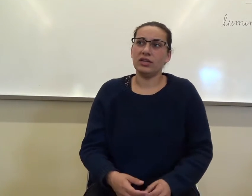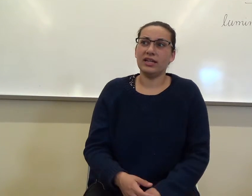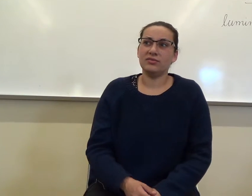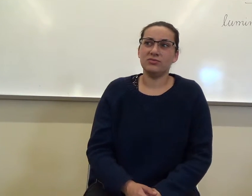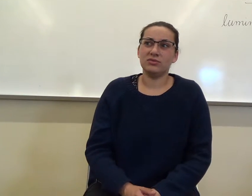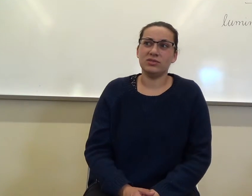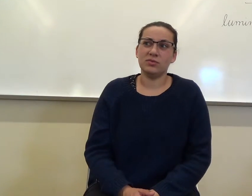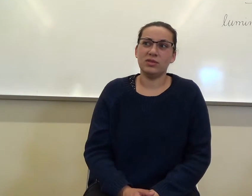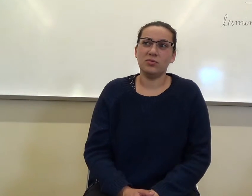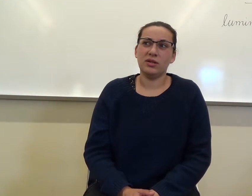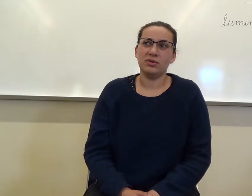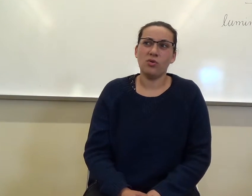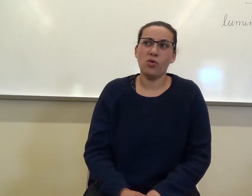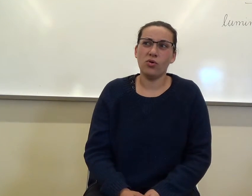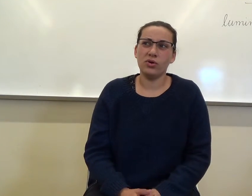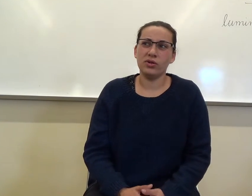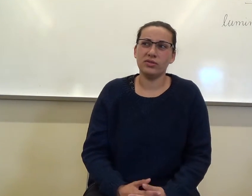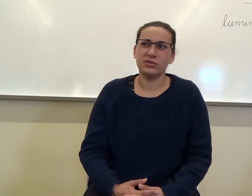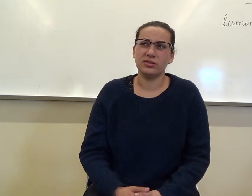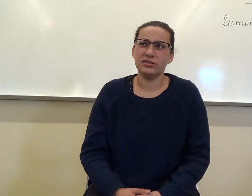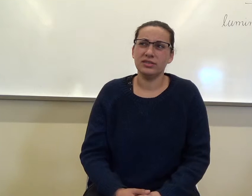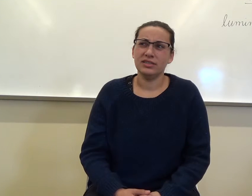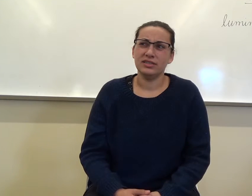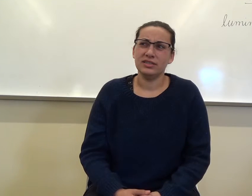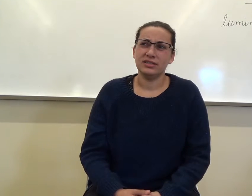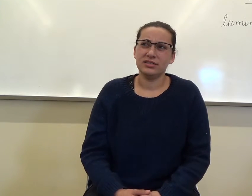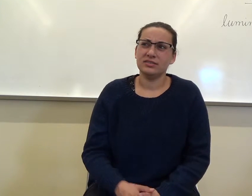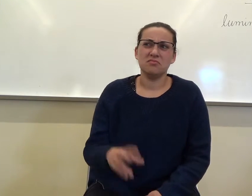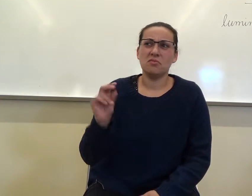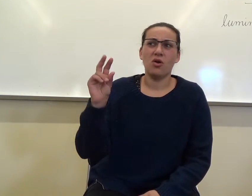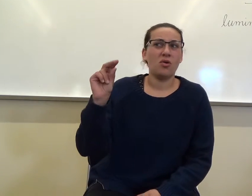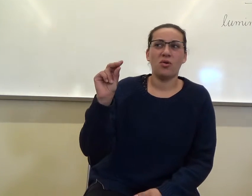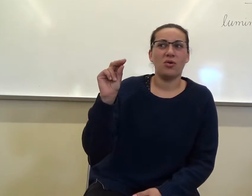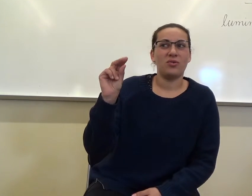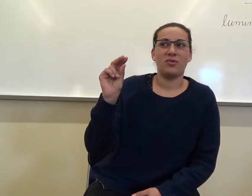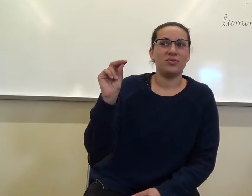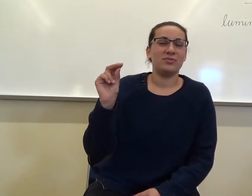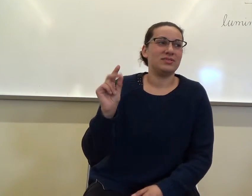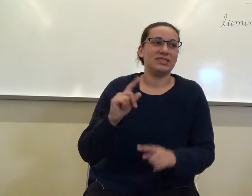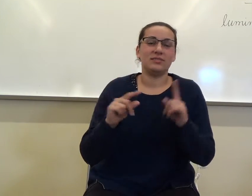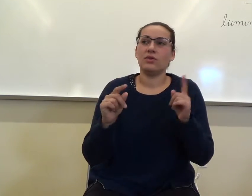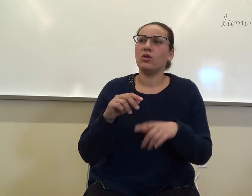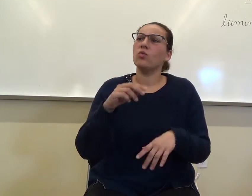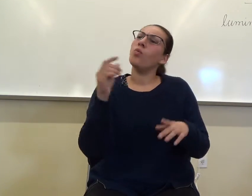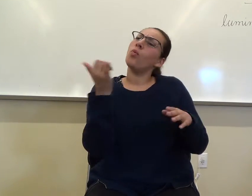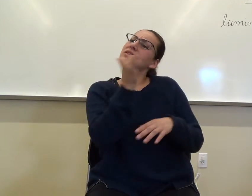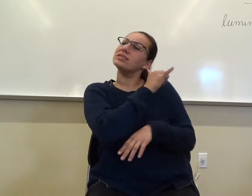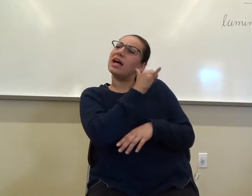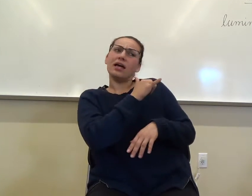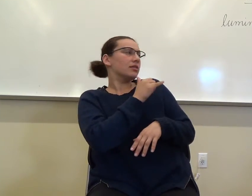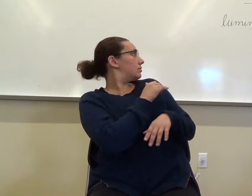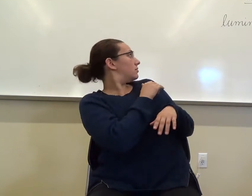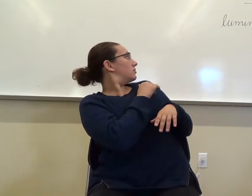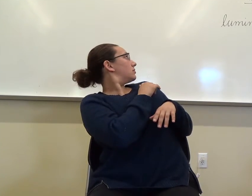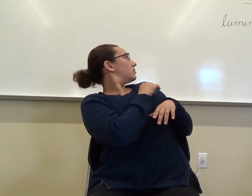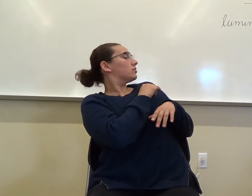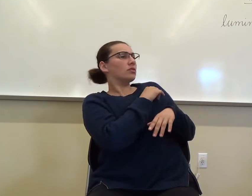like something you play with the horn or? Mm-mm. Nope. What's this? What's a